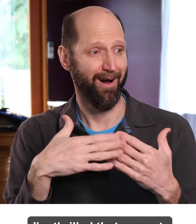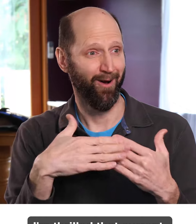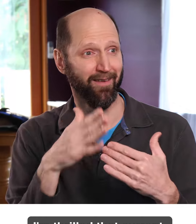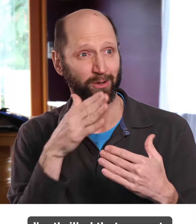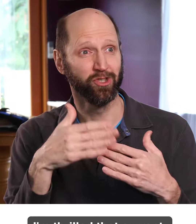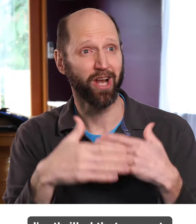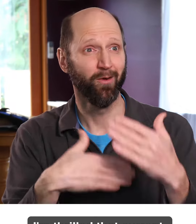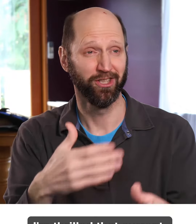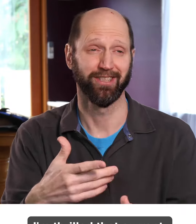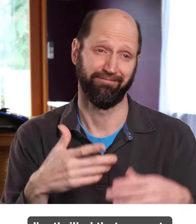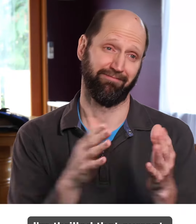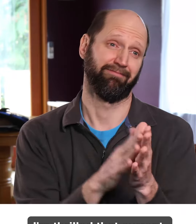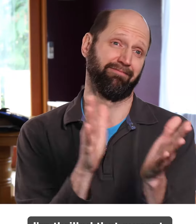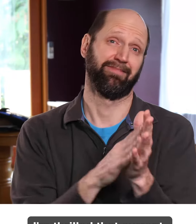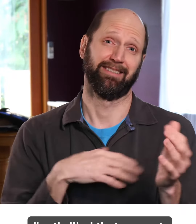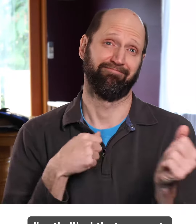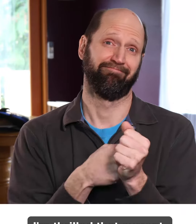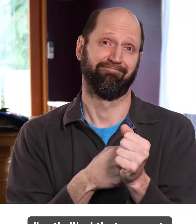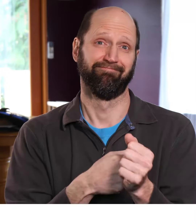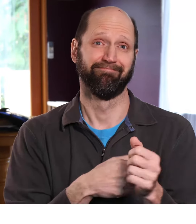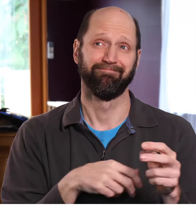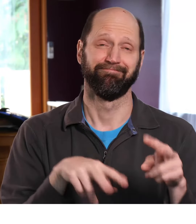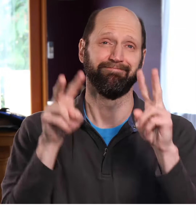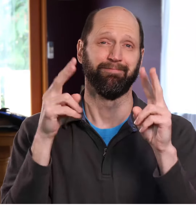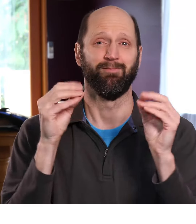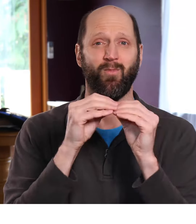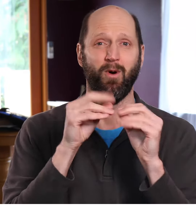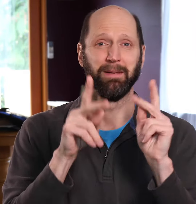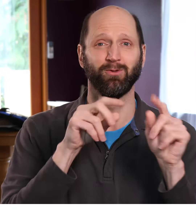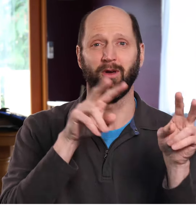I'm thrilled that current and future generations have more people they can look up to as role models.